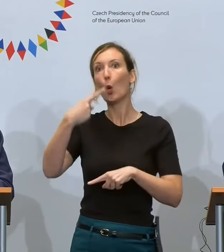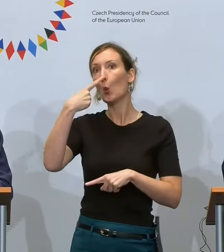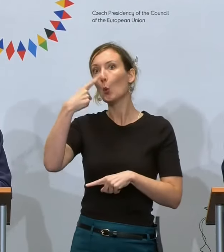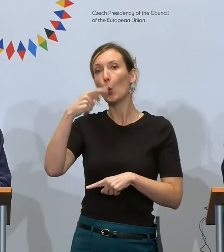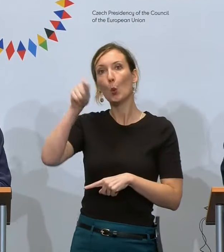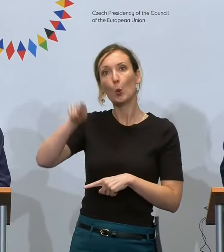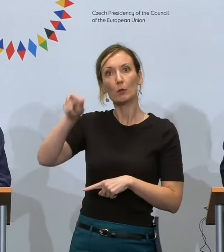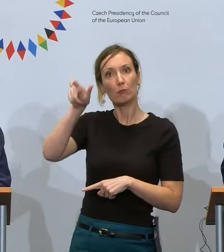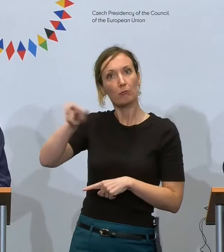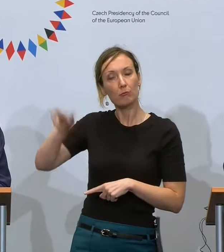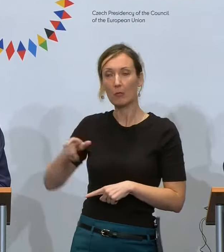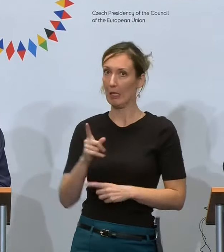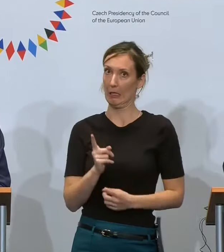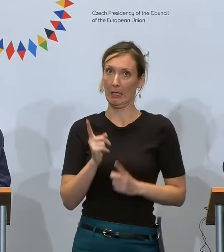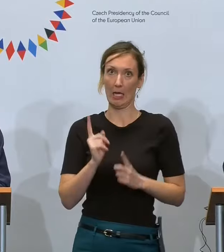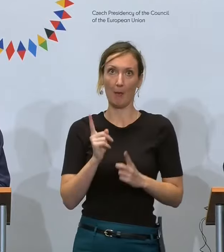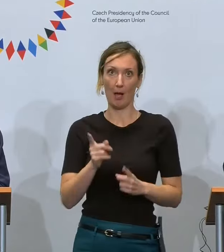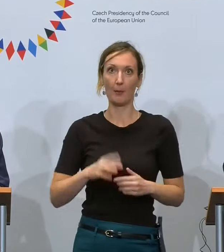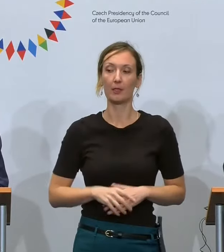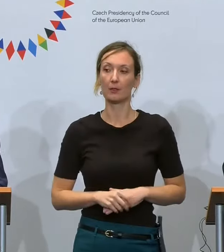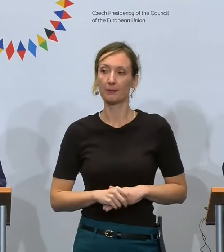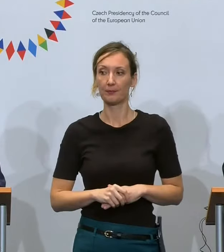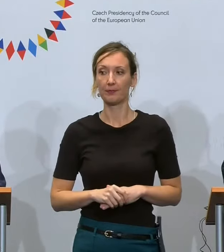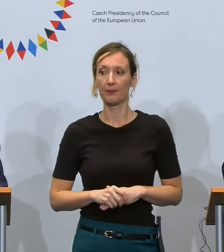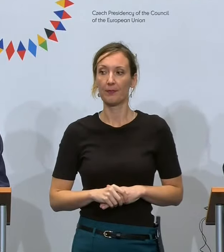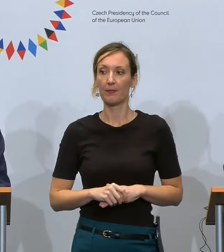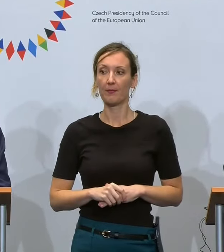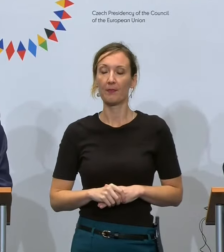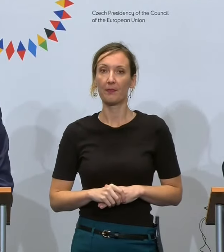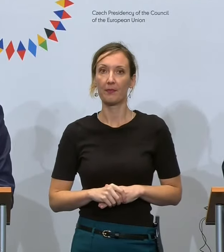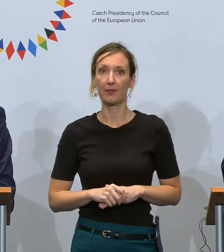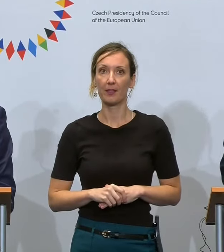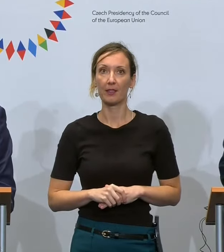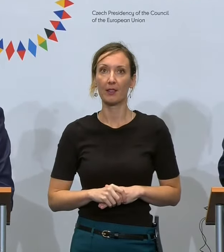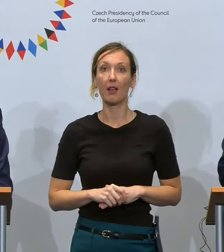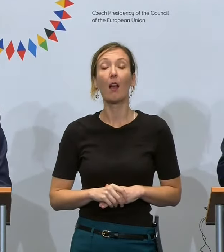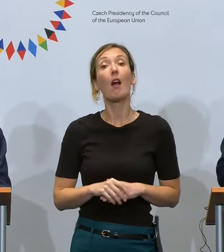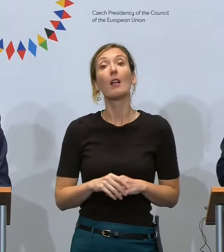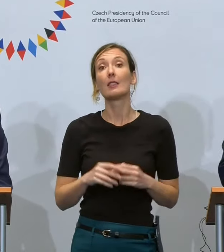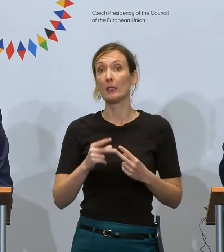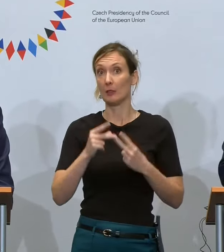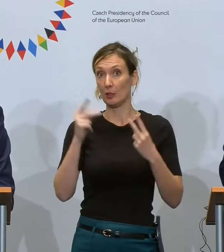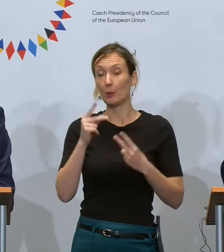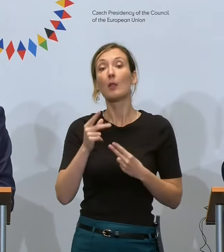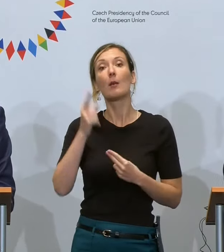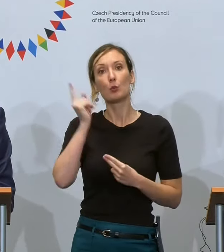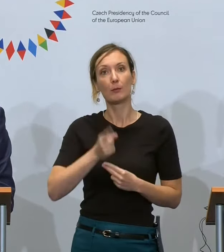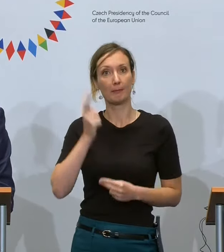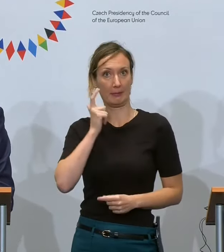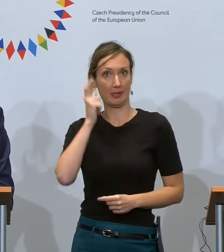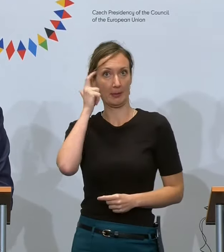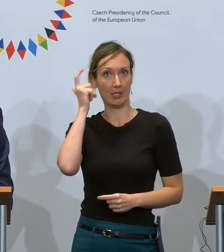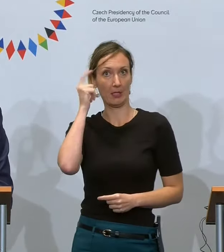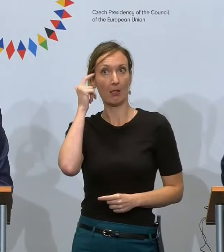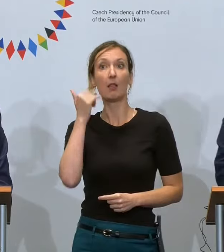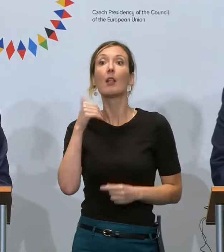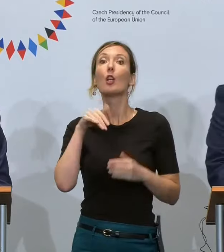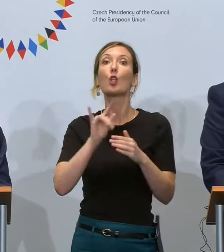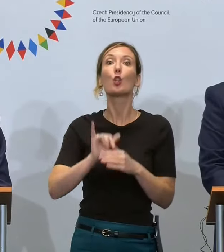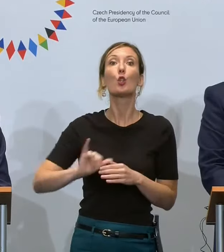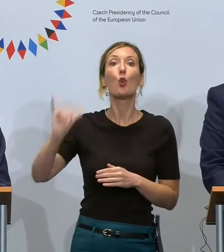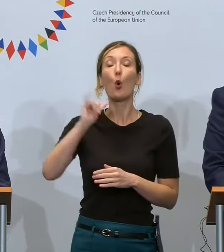I want to remember you that there are already bans for specific individuals supporting the Putin's